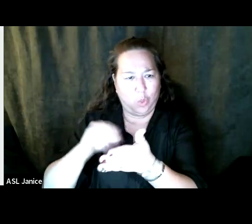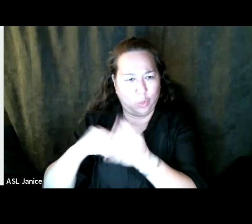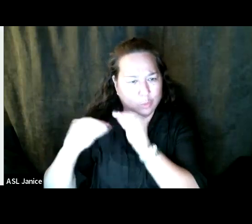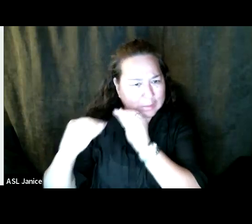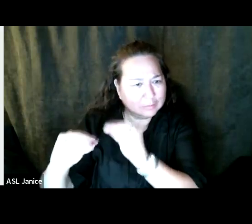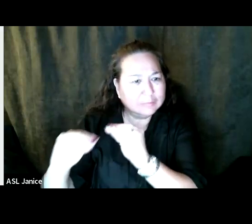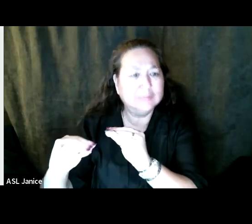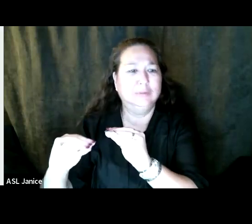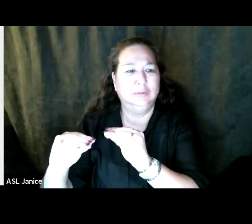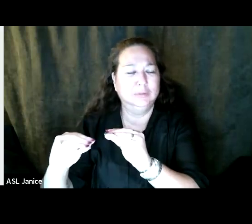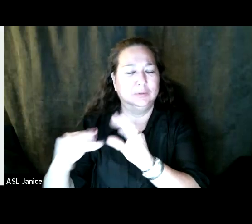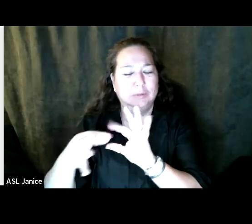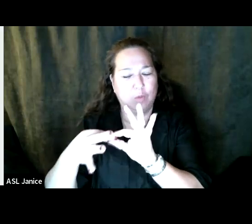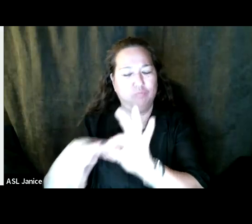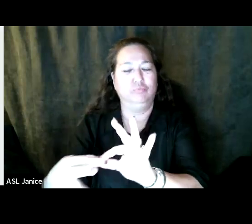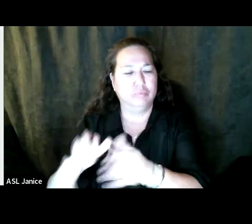inclusion.